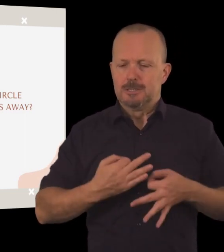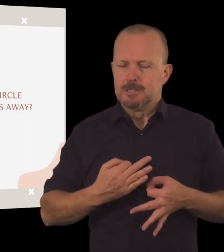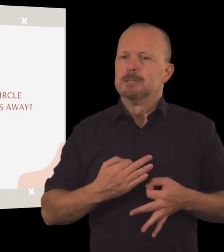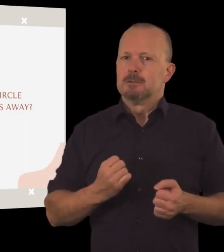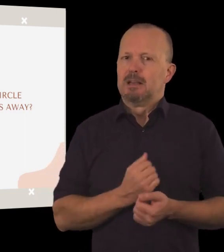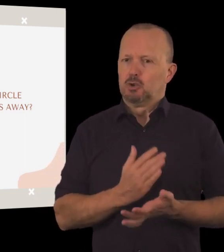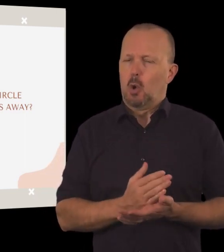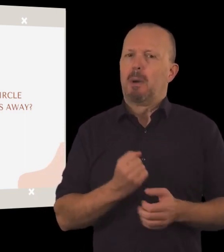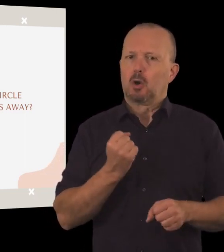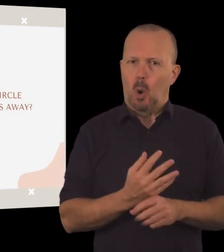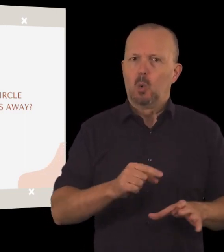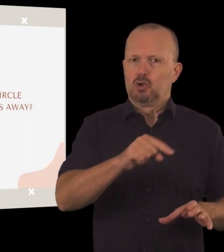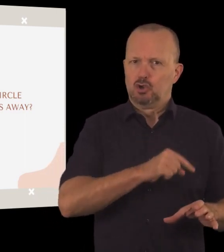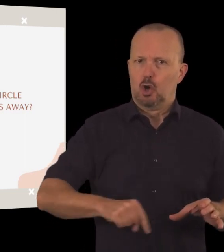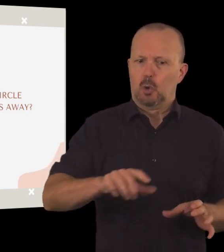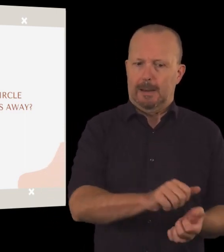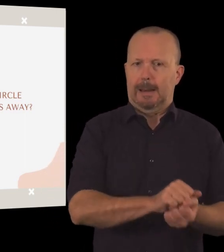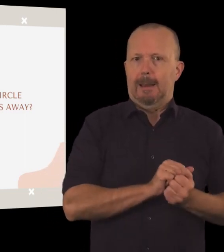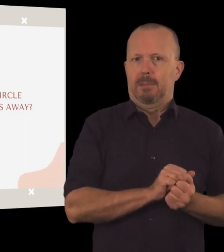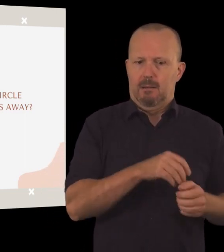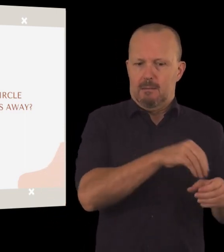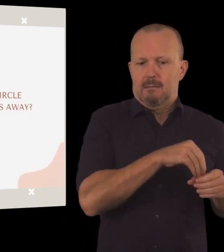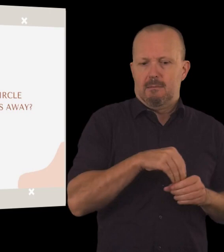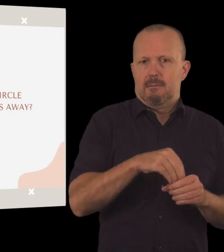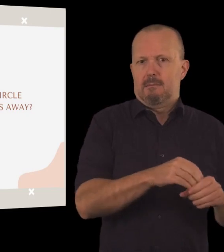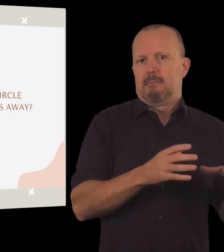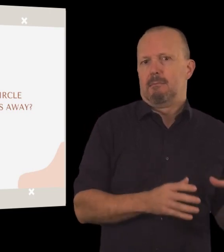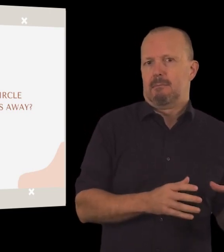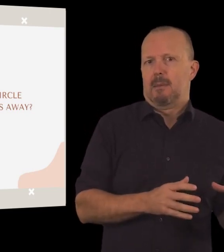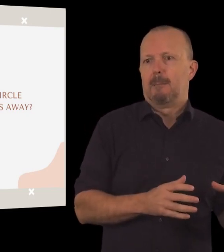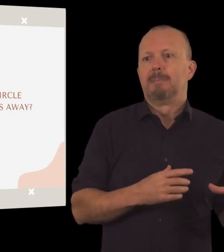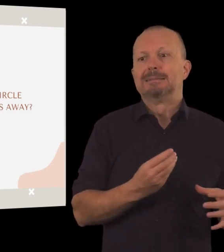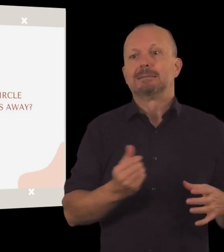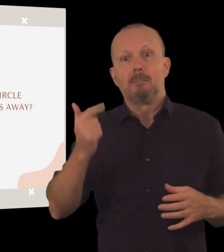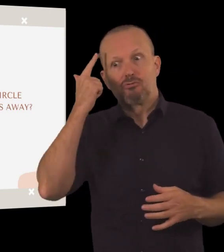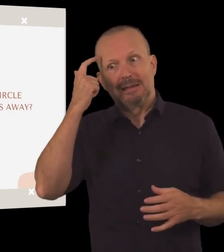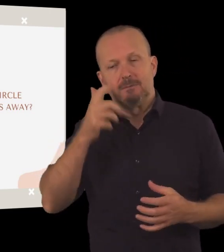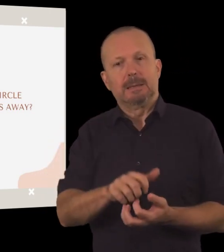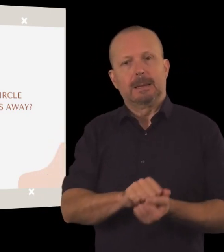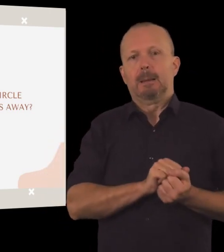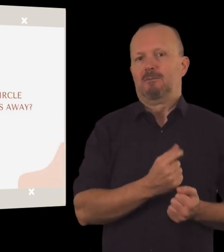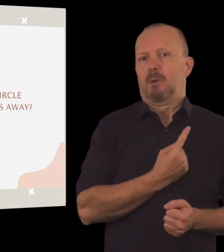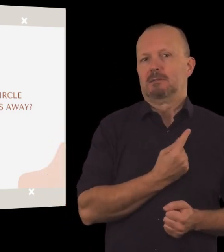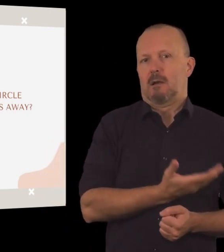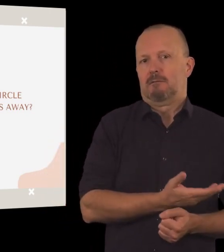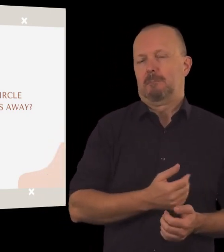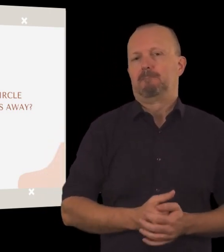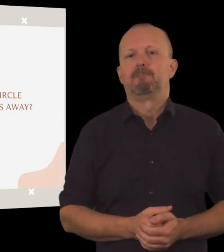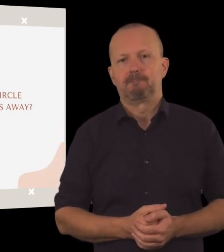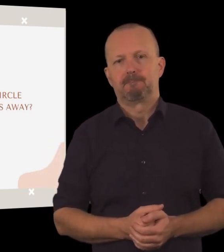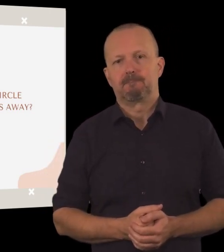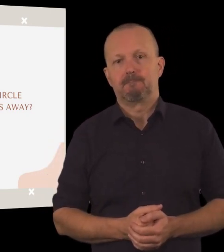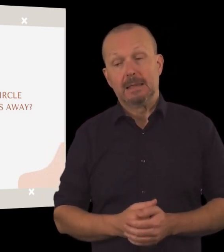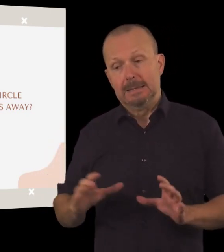members to feel safe when an individual feels they are reaching a point of burnout or are getting too stressed out by the amount